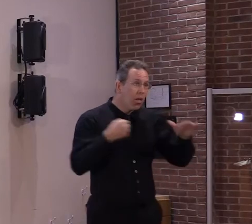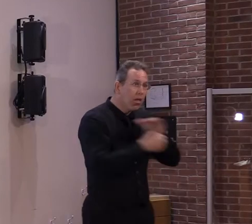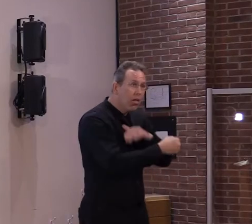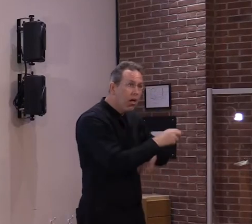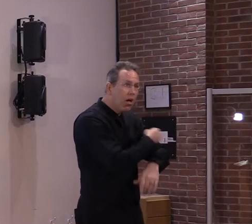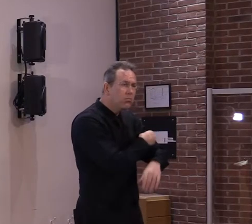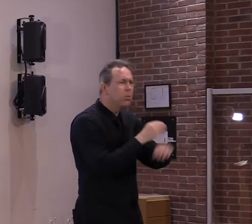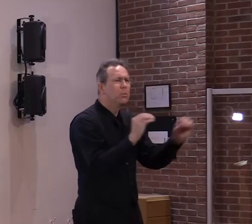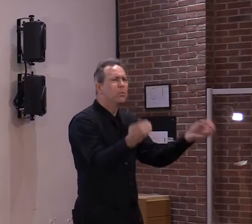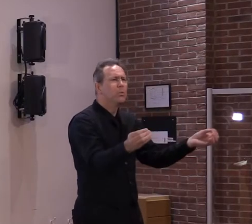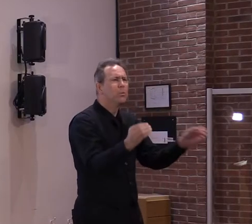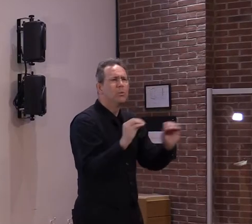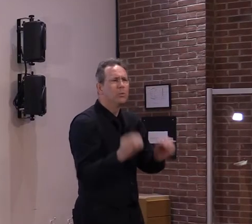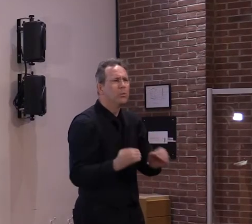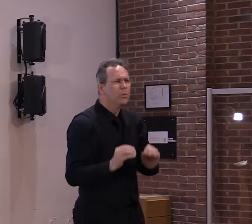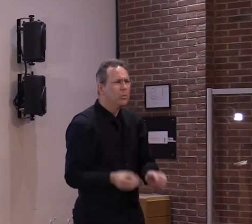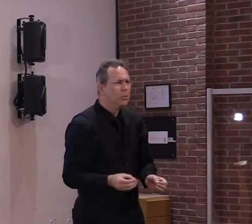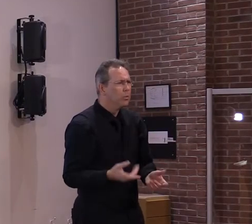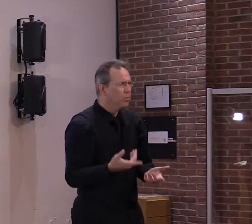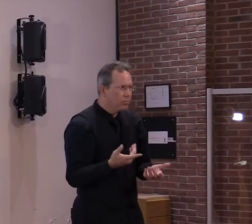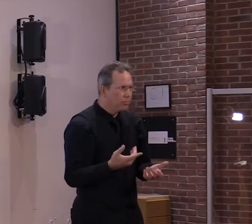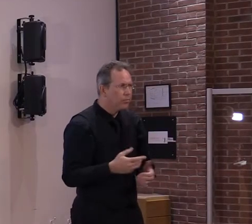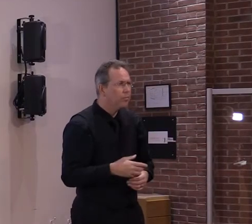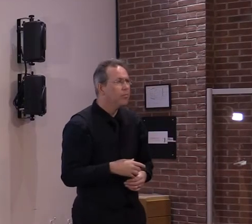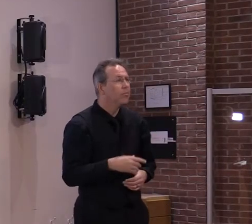end up dying? And the answer is zero.